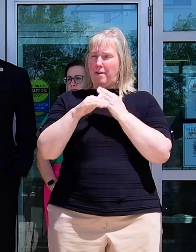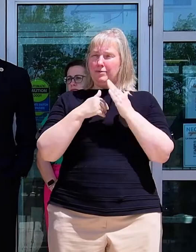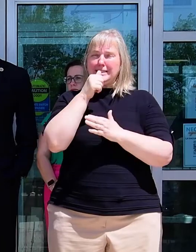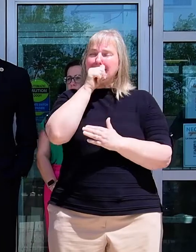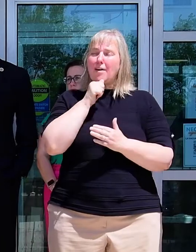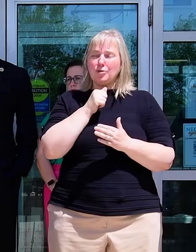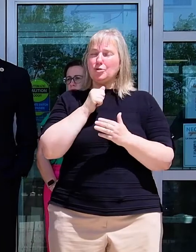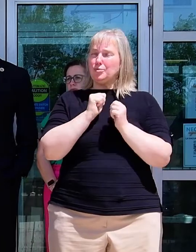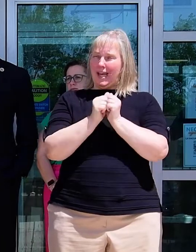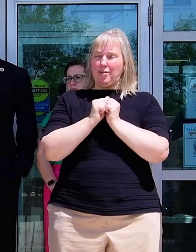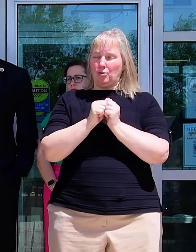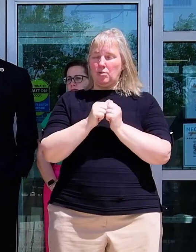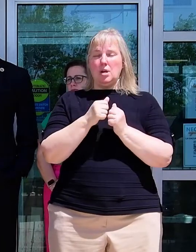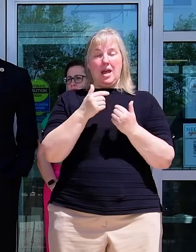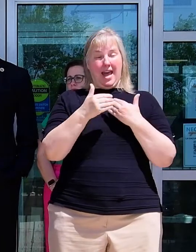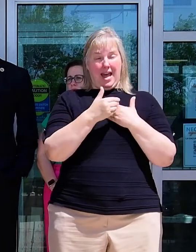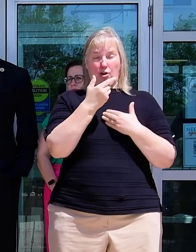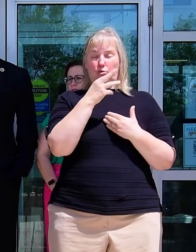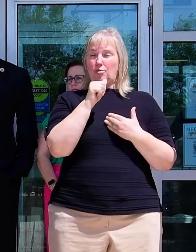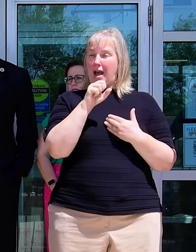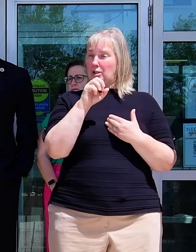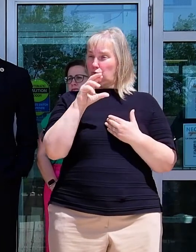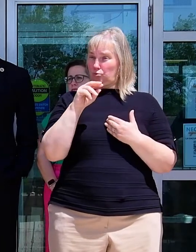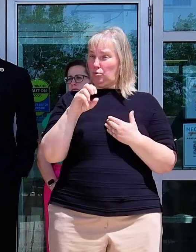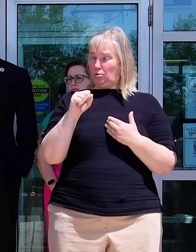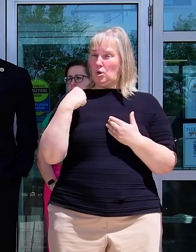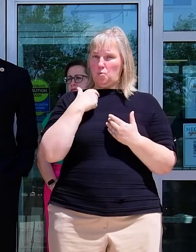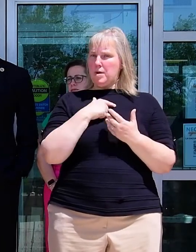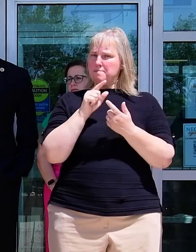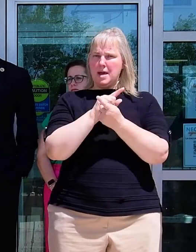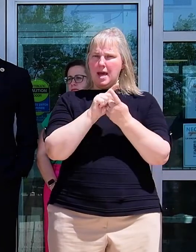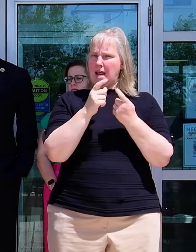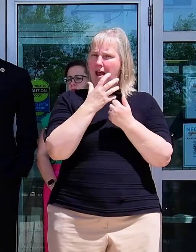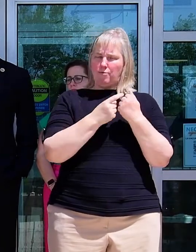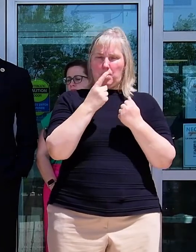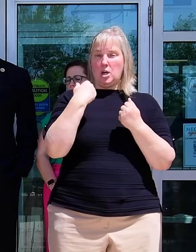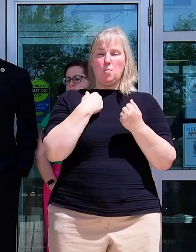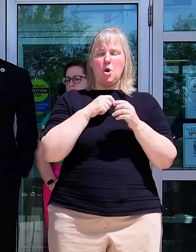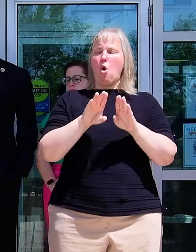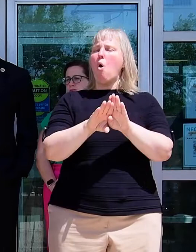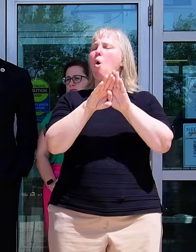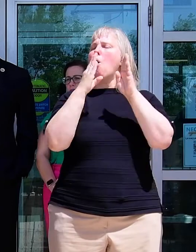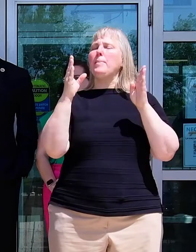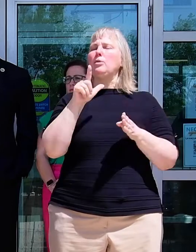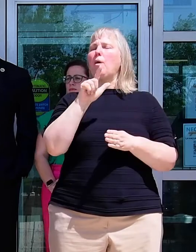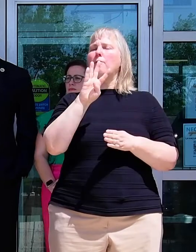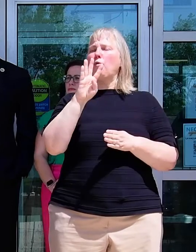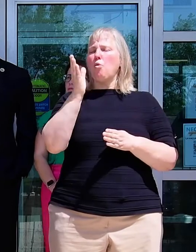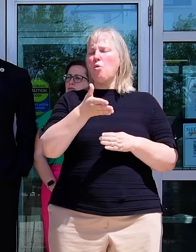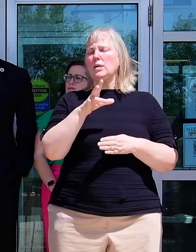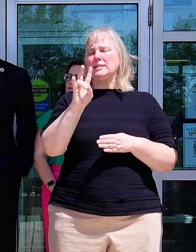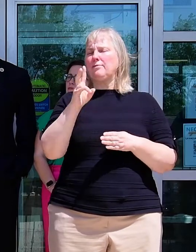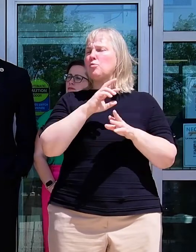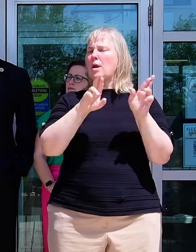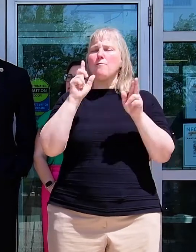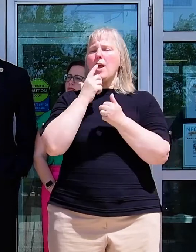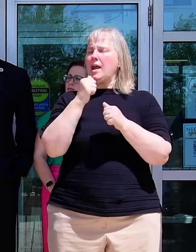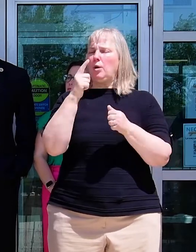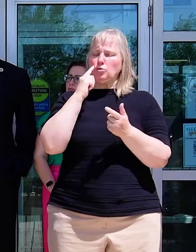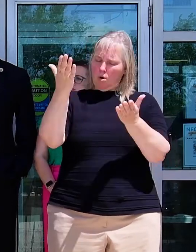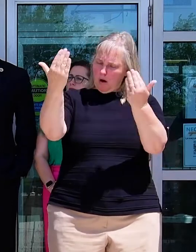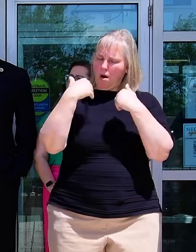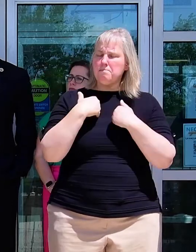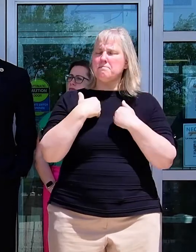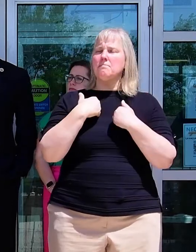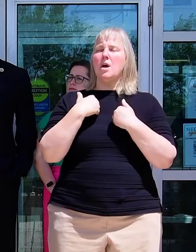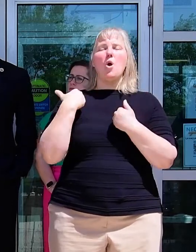At Grassroots, we have met everybody, and we're open 24/7, ready for anyone to walk in. We're ready for anyone